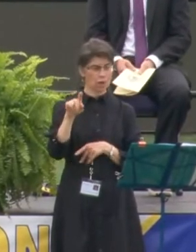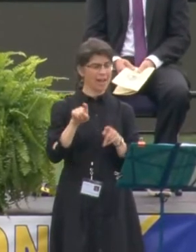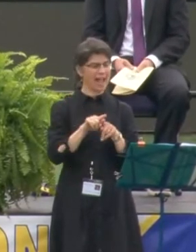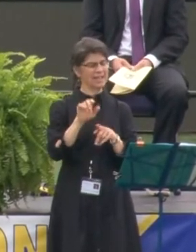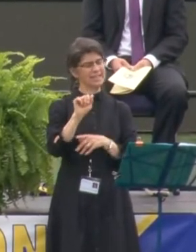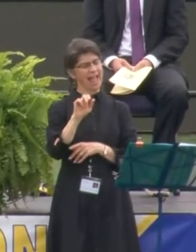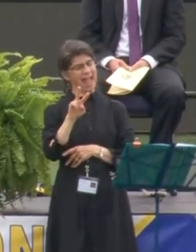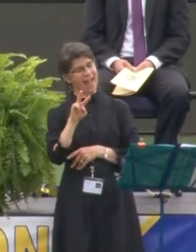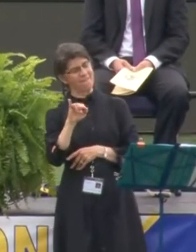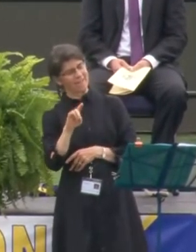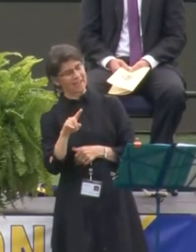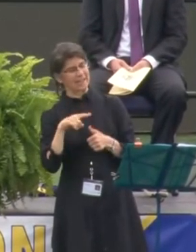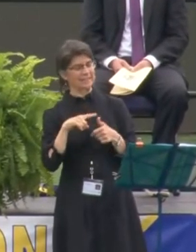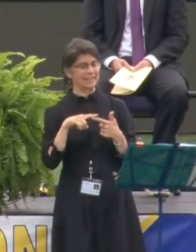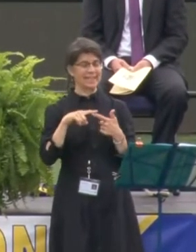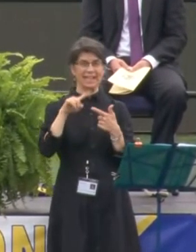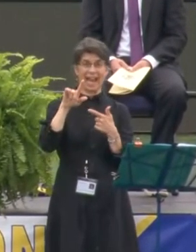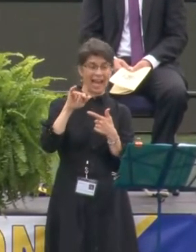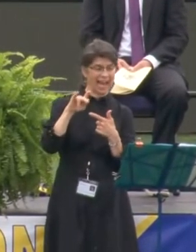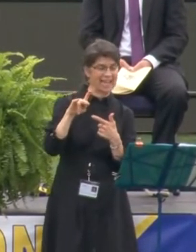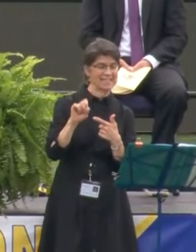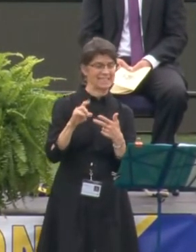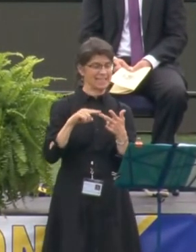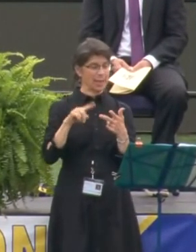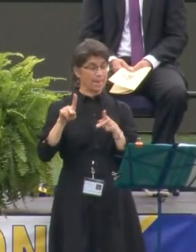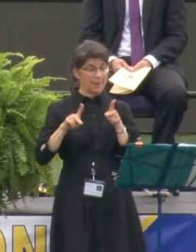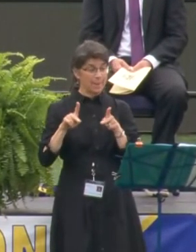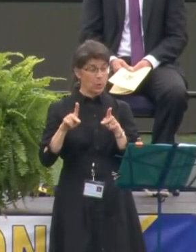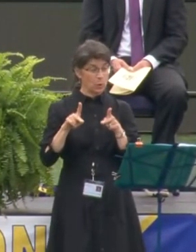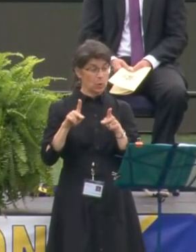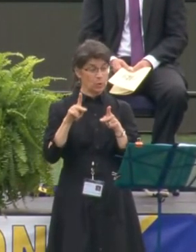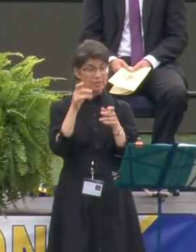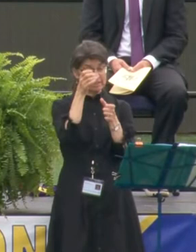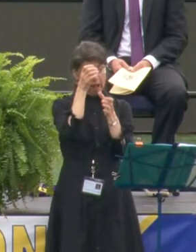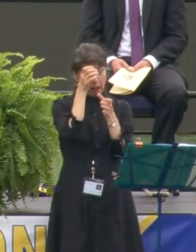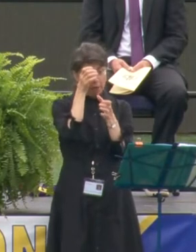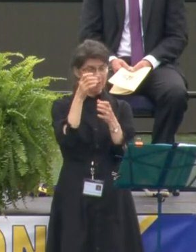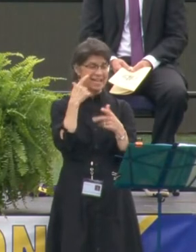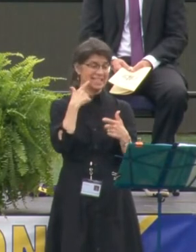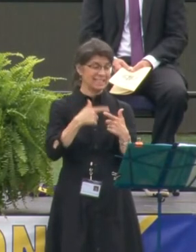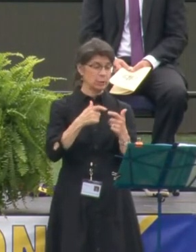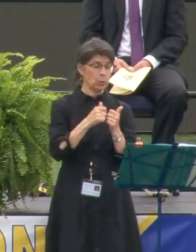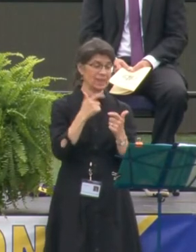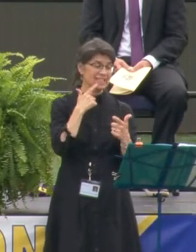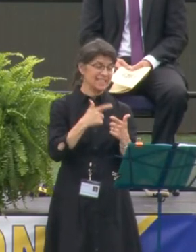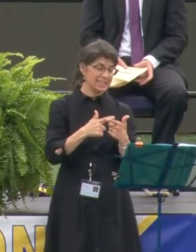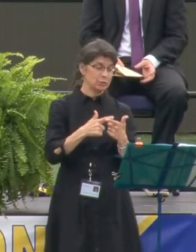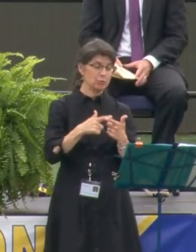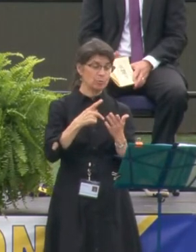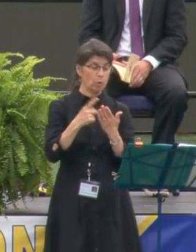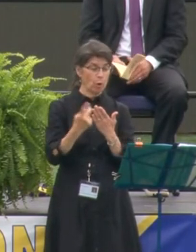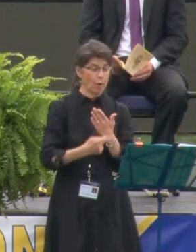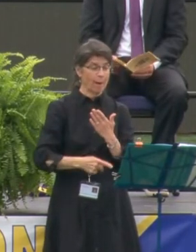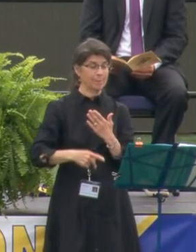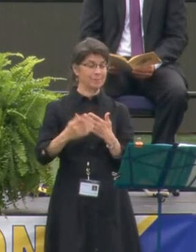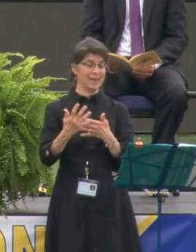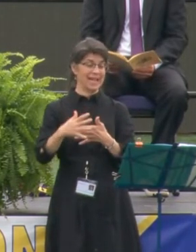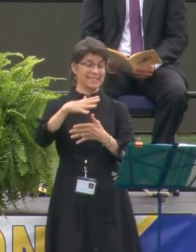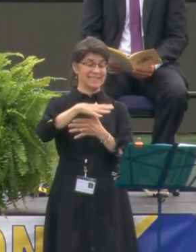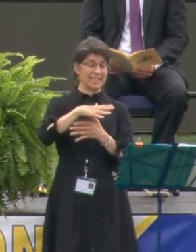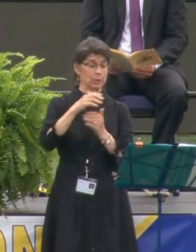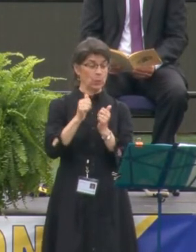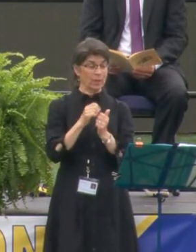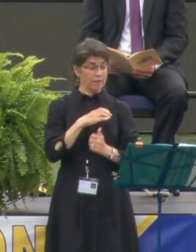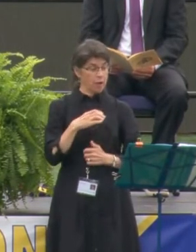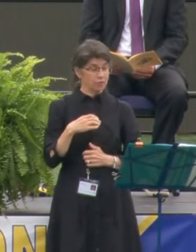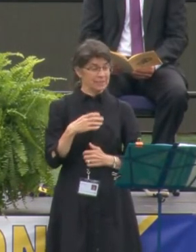Scholar, a sister of the Sisterhood Program, a senior in Congress, a board member of BSU, and